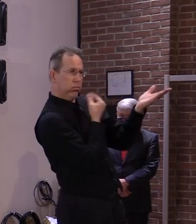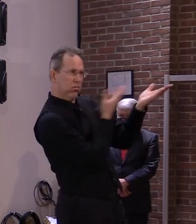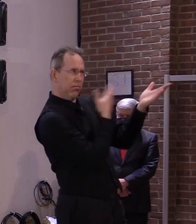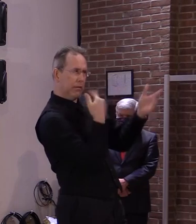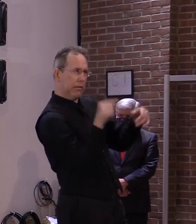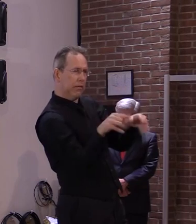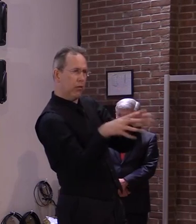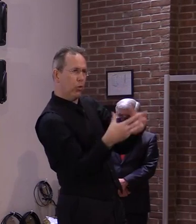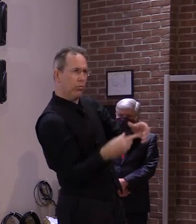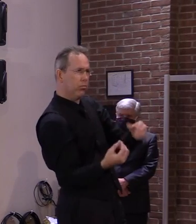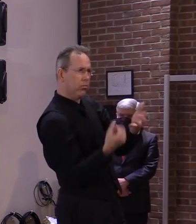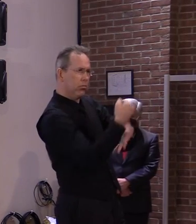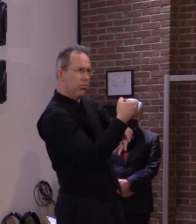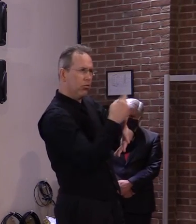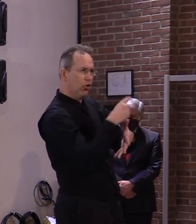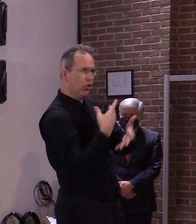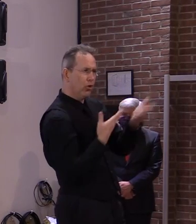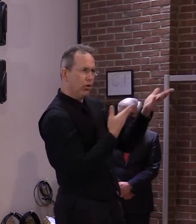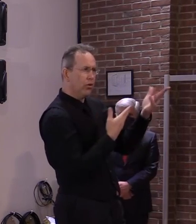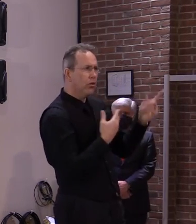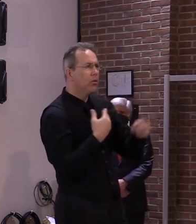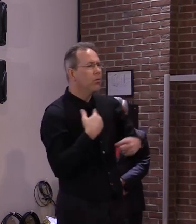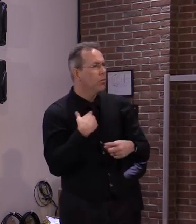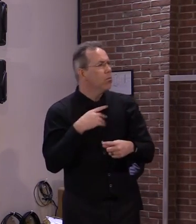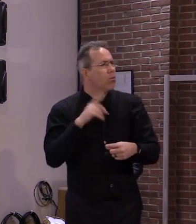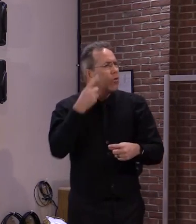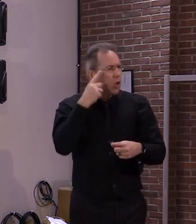the high-risk condition group.